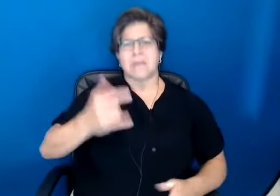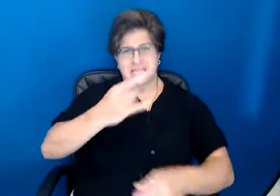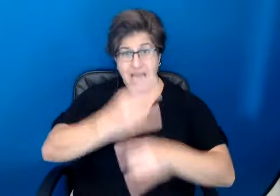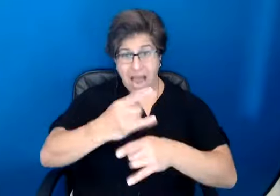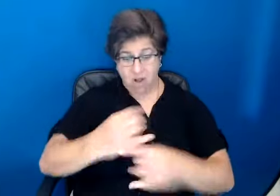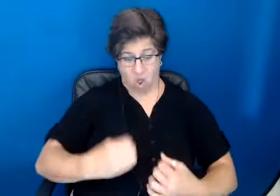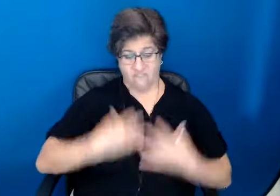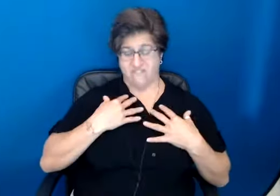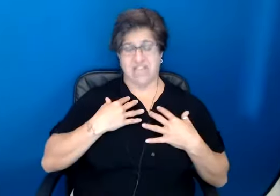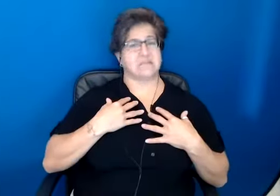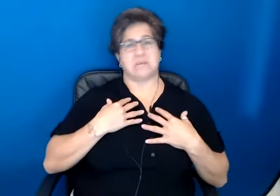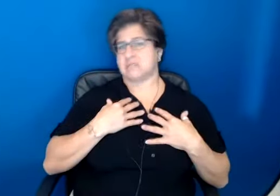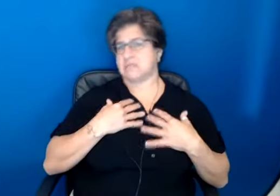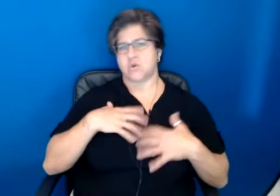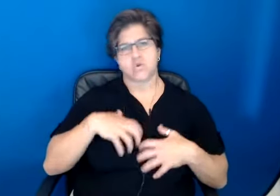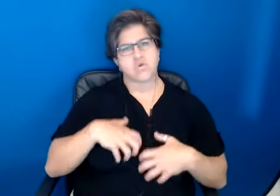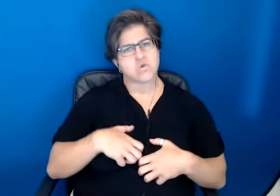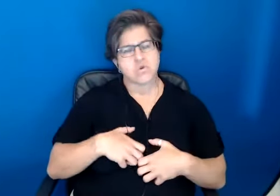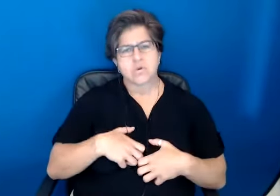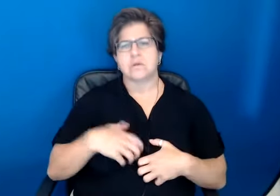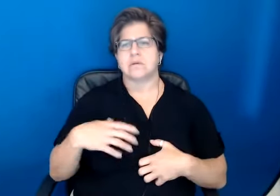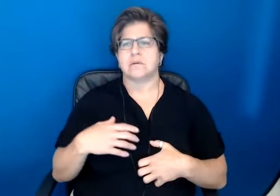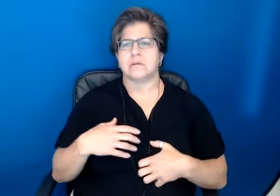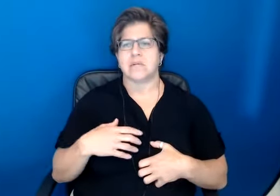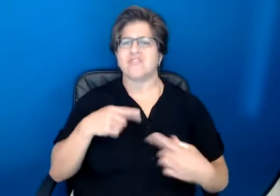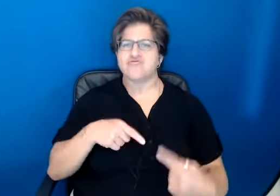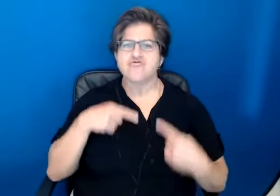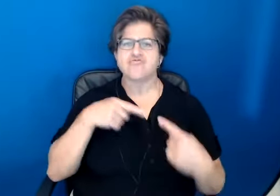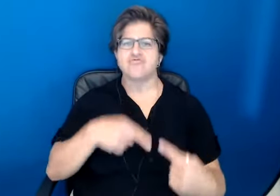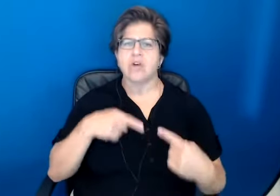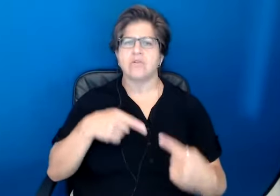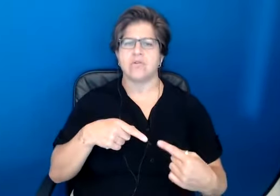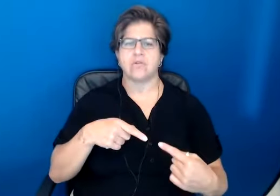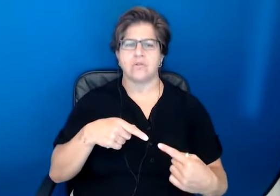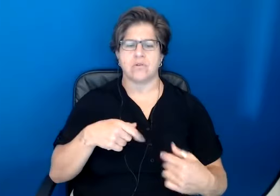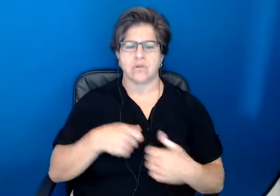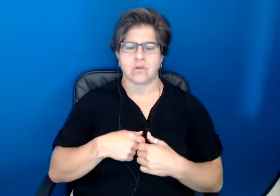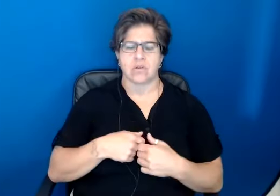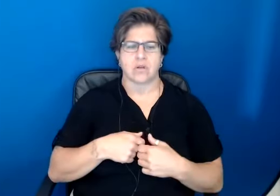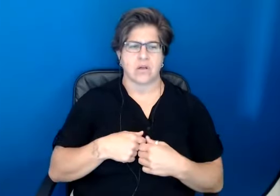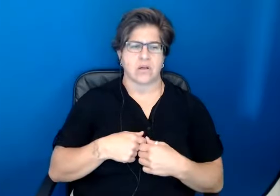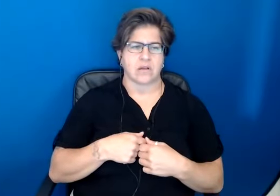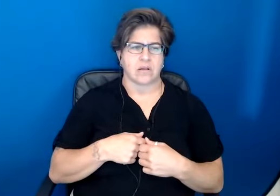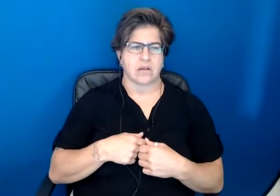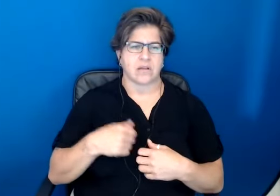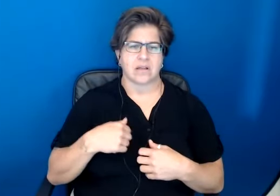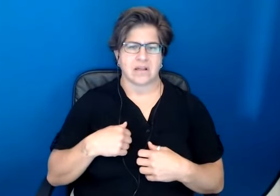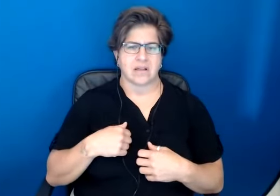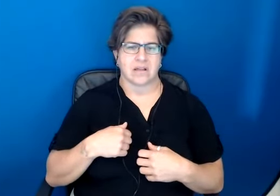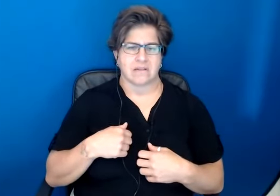an inside job. I thought I had to do all the outside things, and I did. I went to college, I went to uni, I learned to drive.